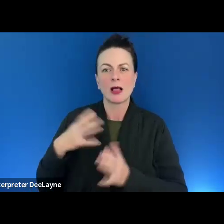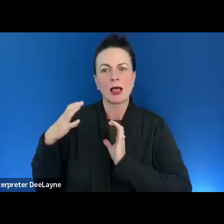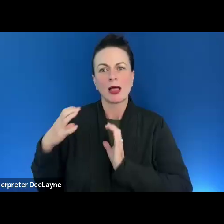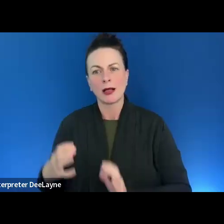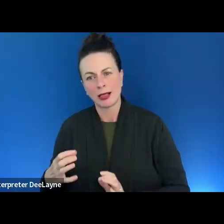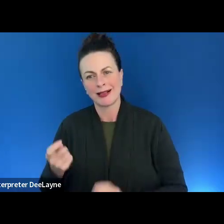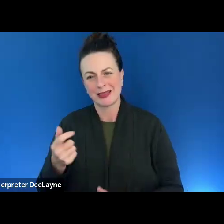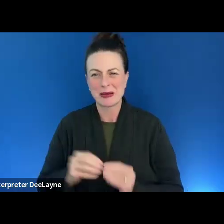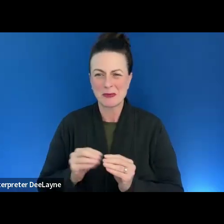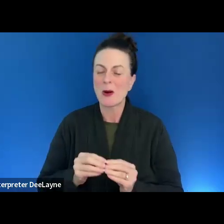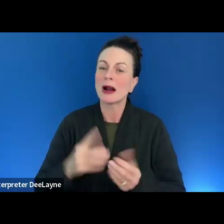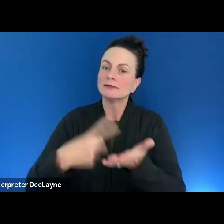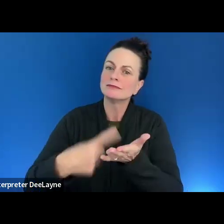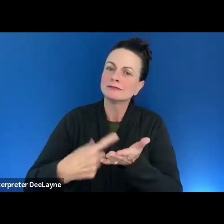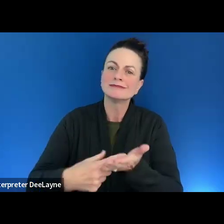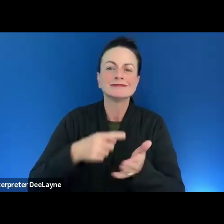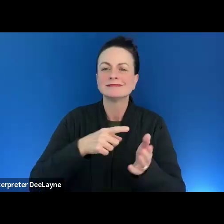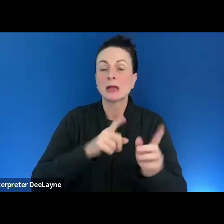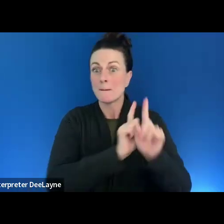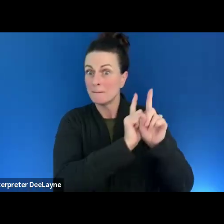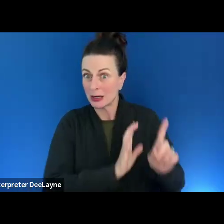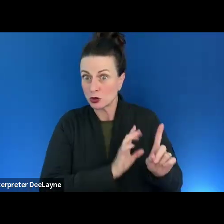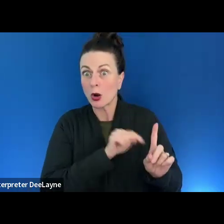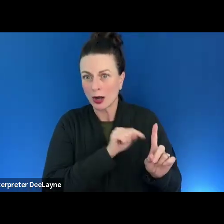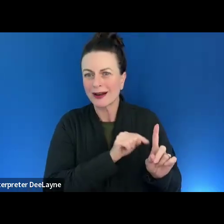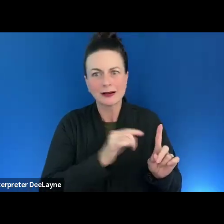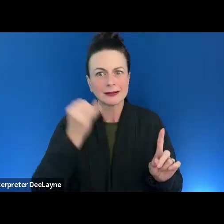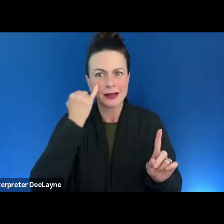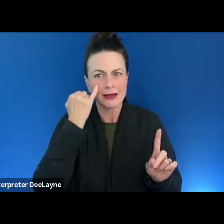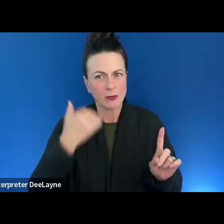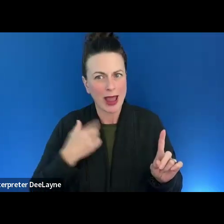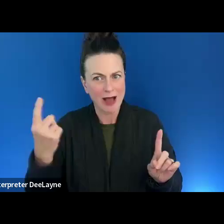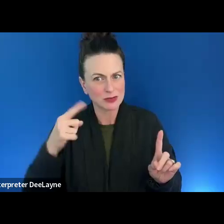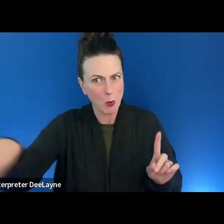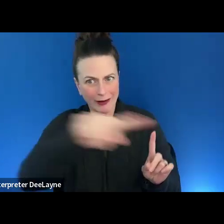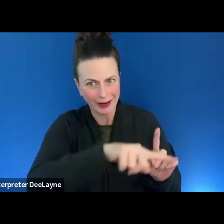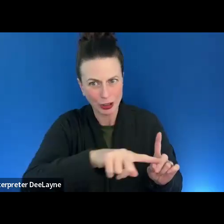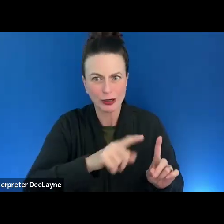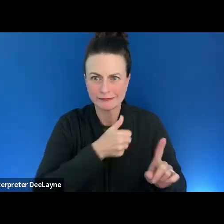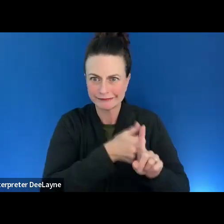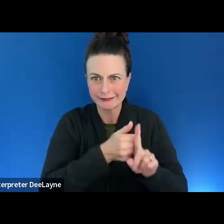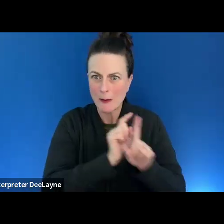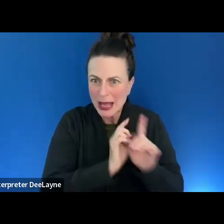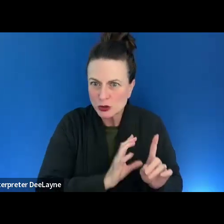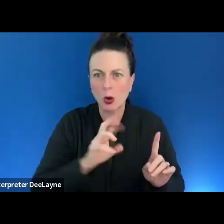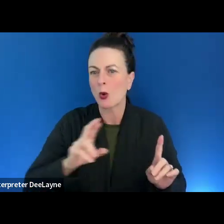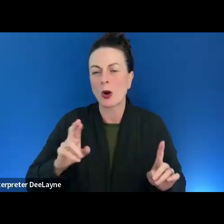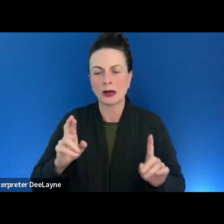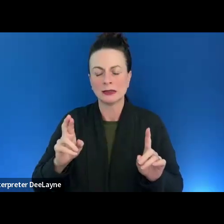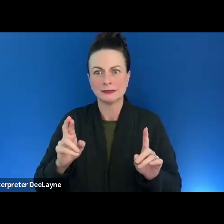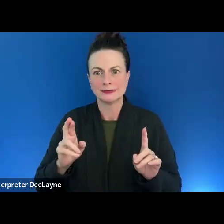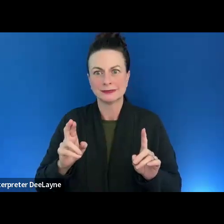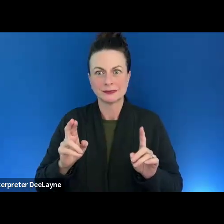to talk just a bit more about ways that mentors, in case we happen to have anybody on the call that is a mentor or have anybody on the